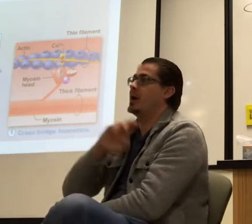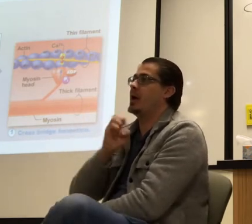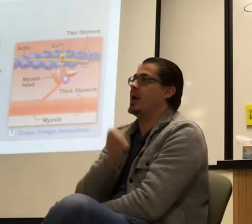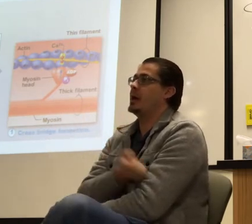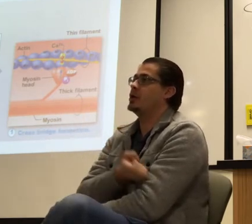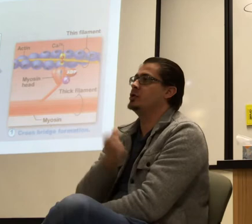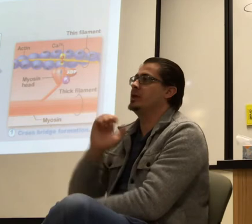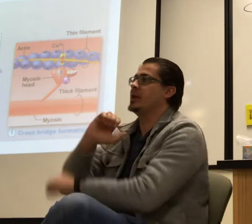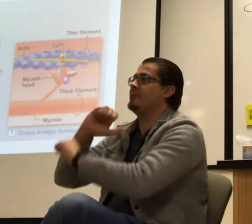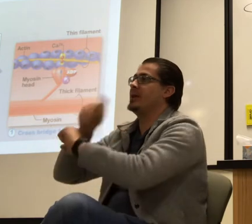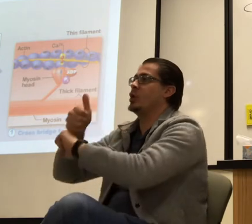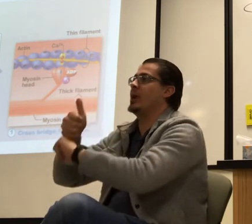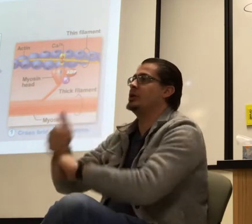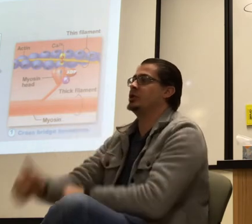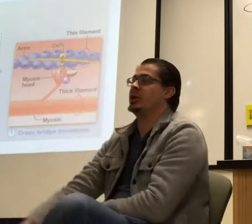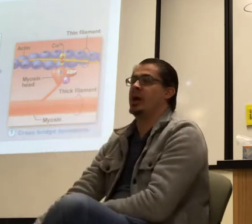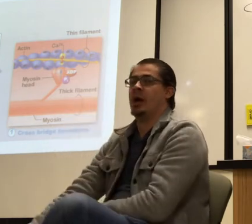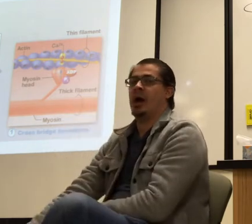configuration.